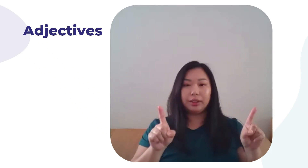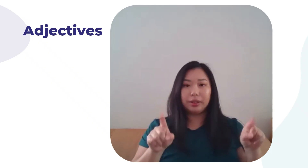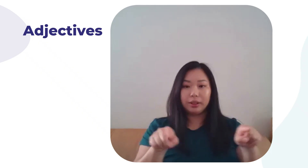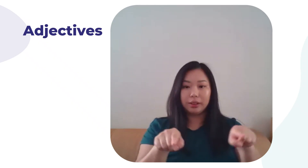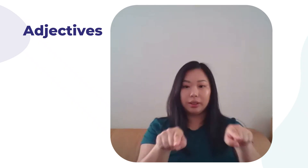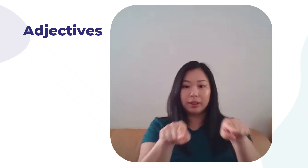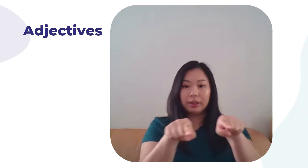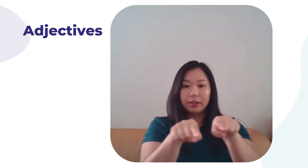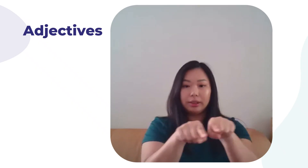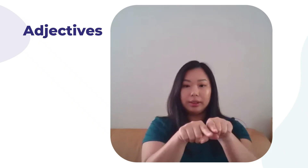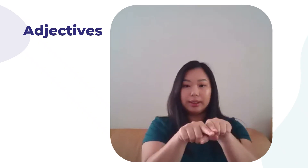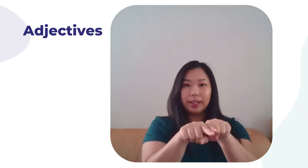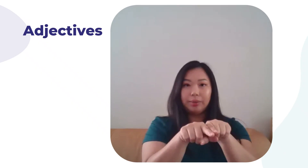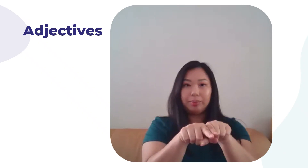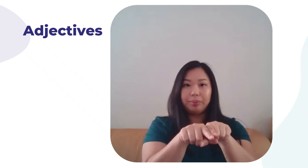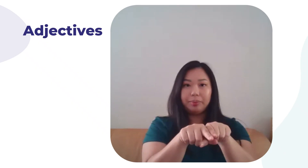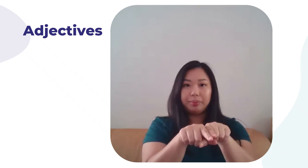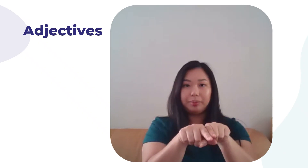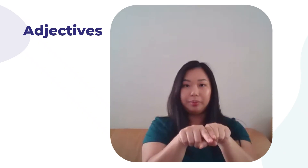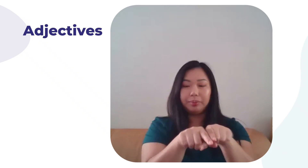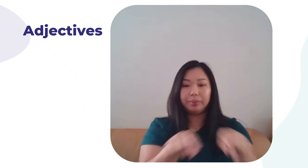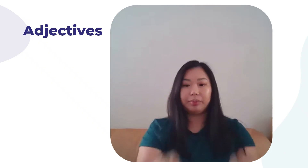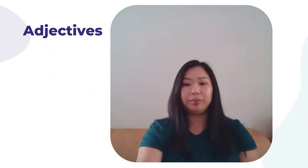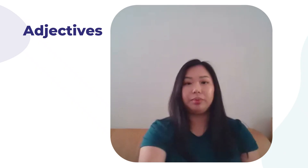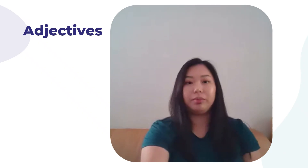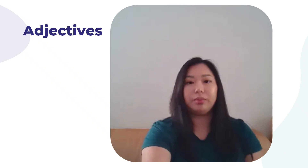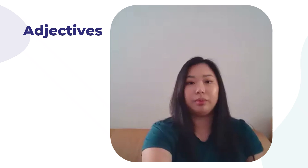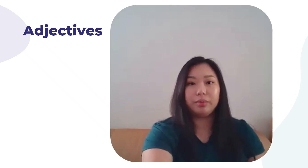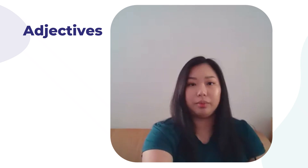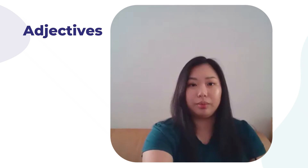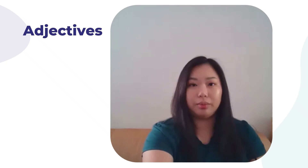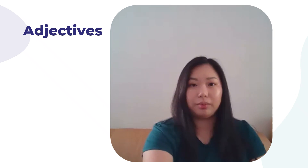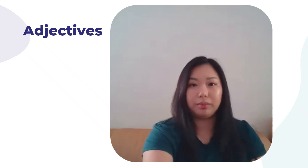different, same.